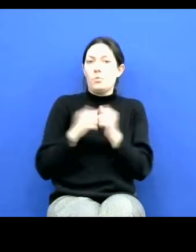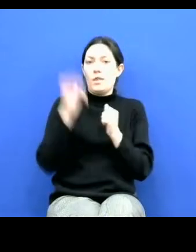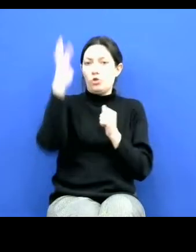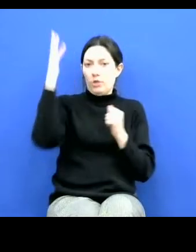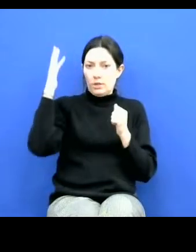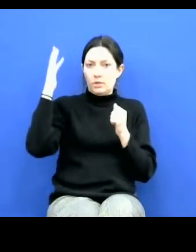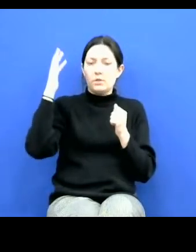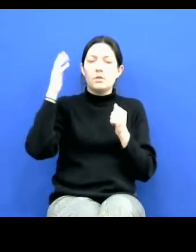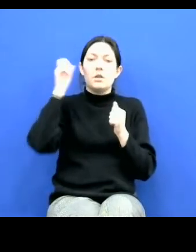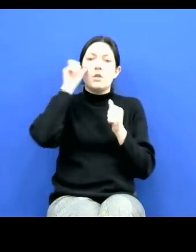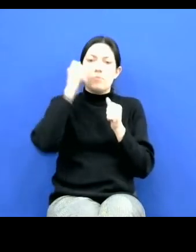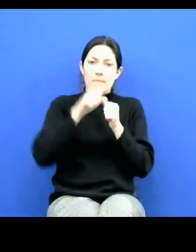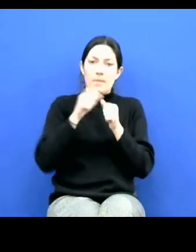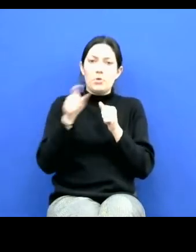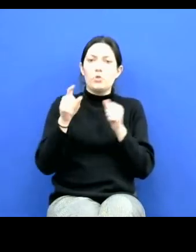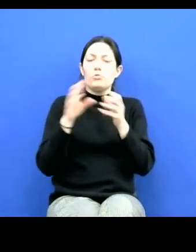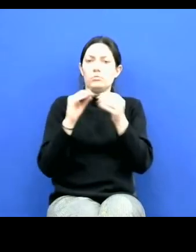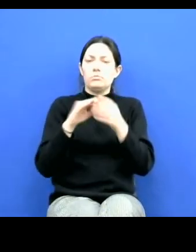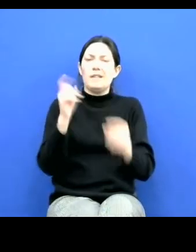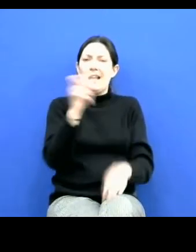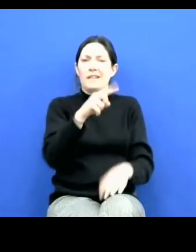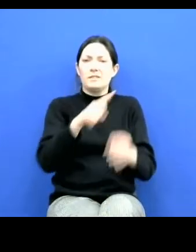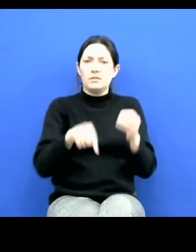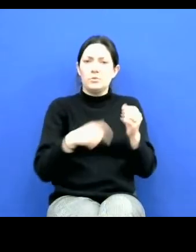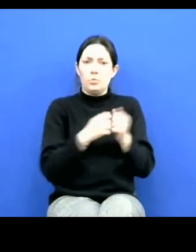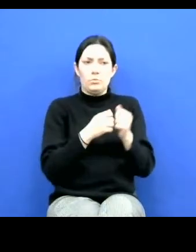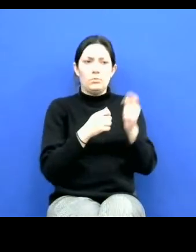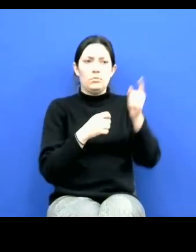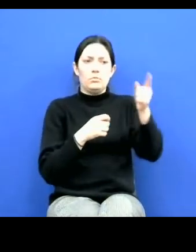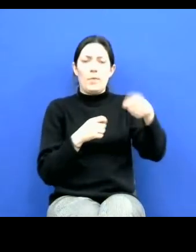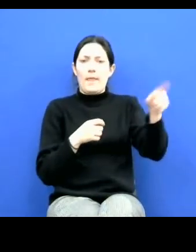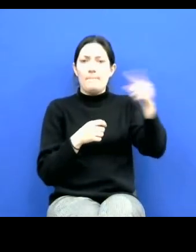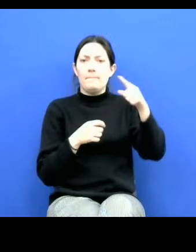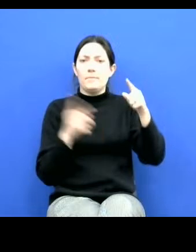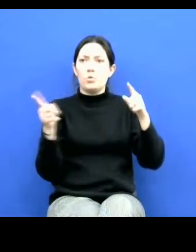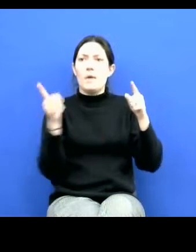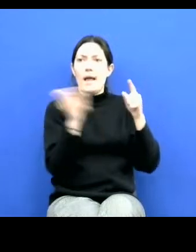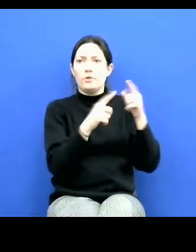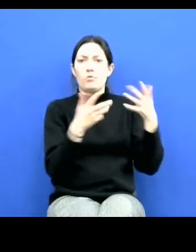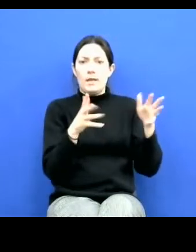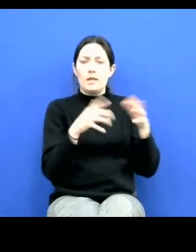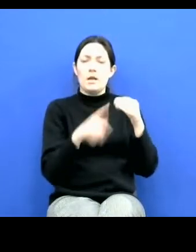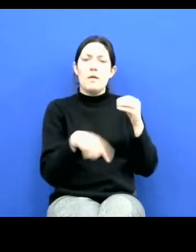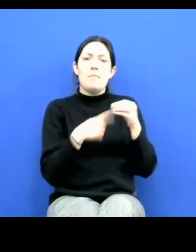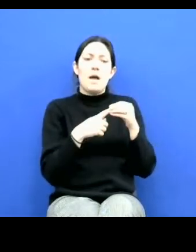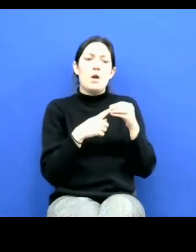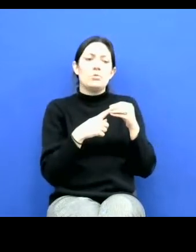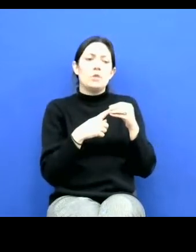remember you brought up a question with the Green Spark folks with regards to if